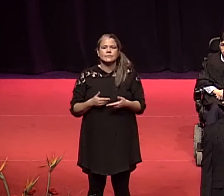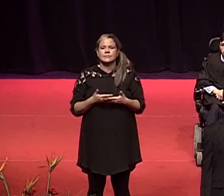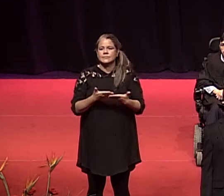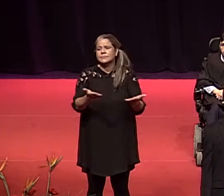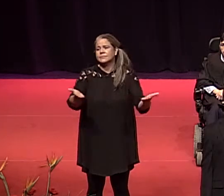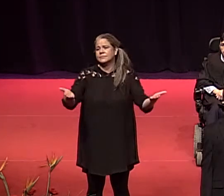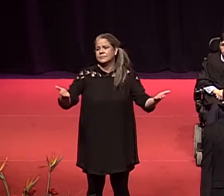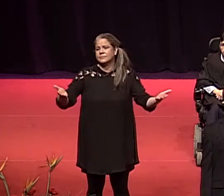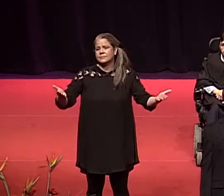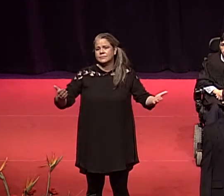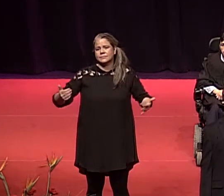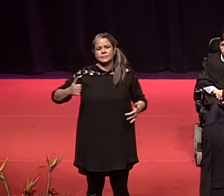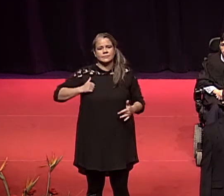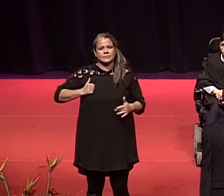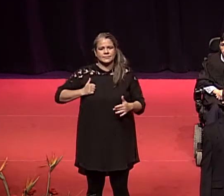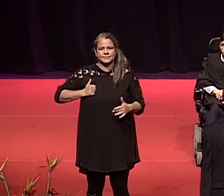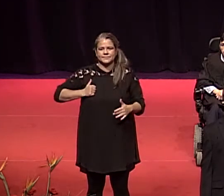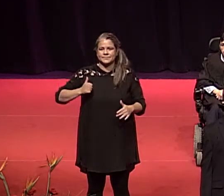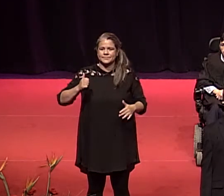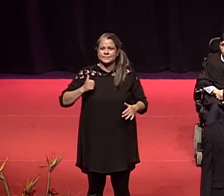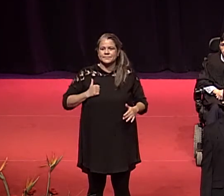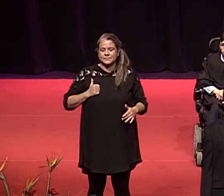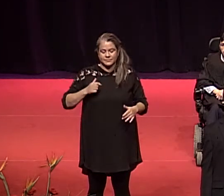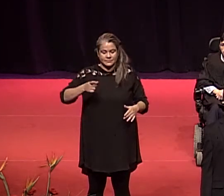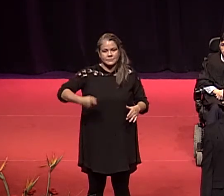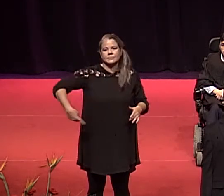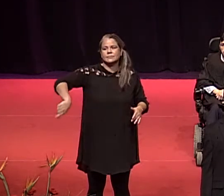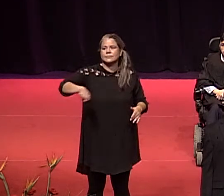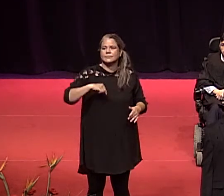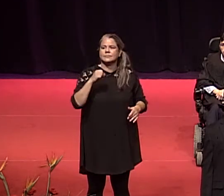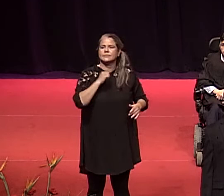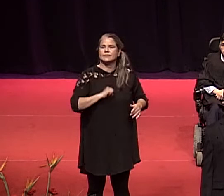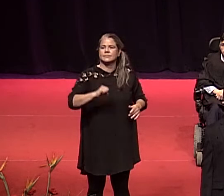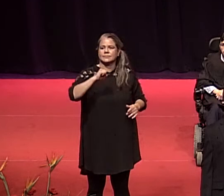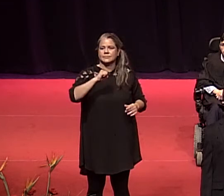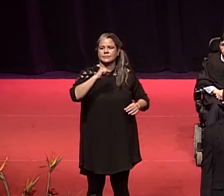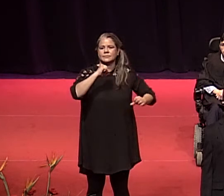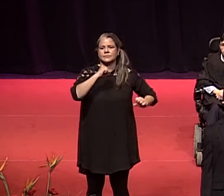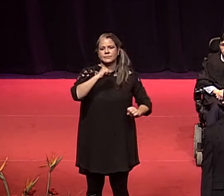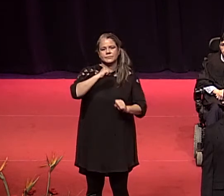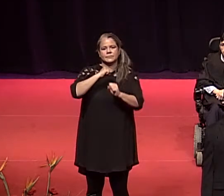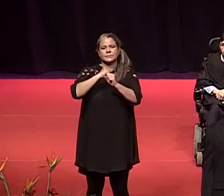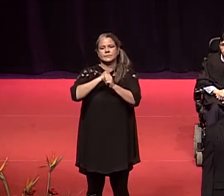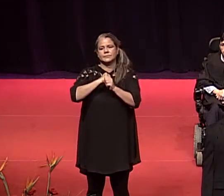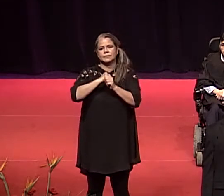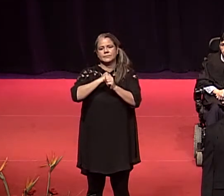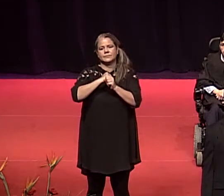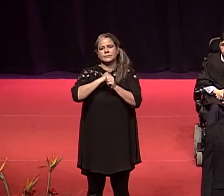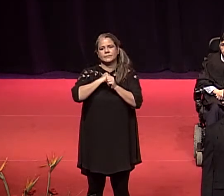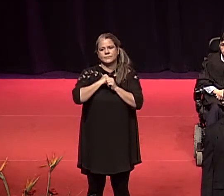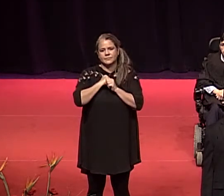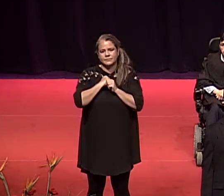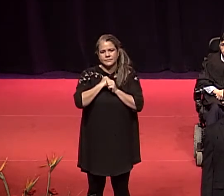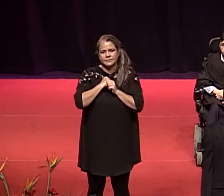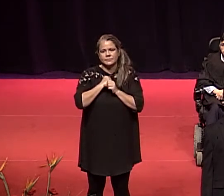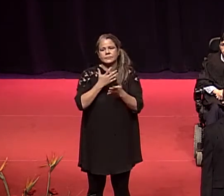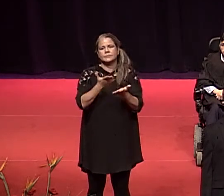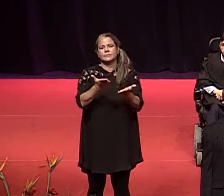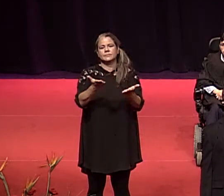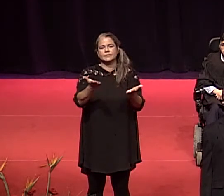thee. O Canada, we stand on